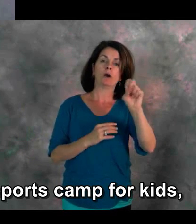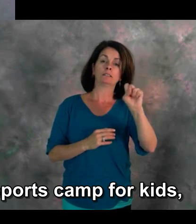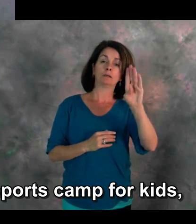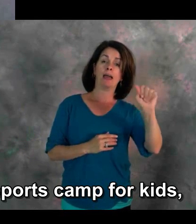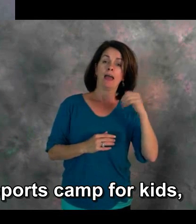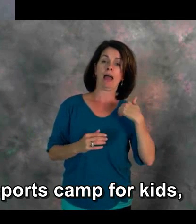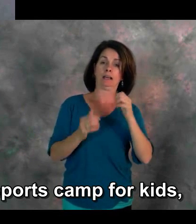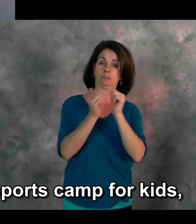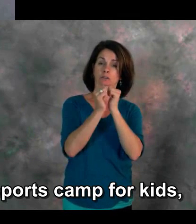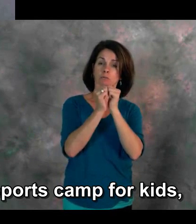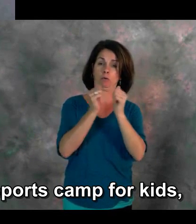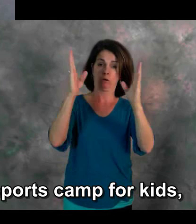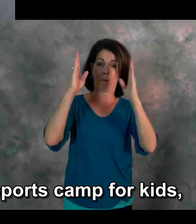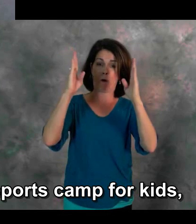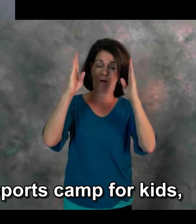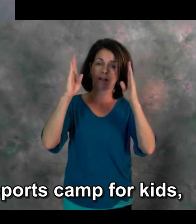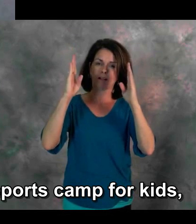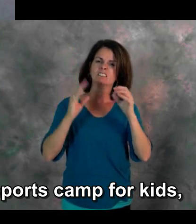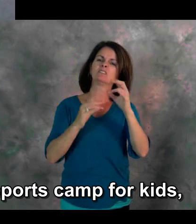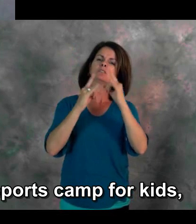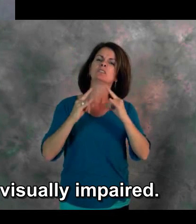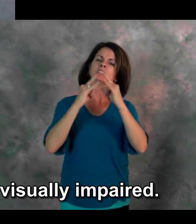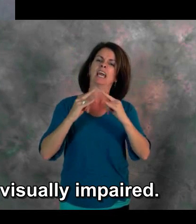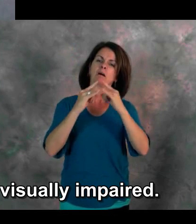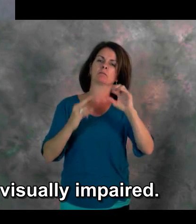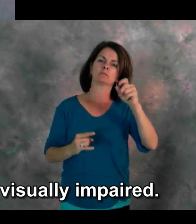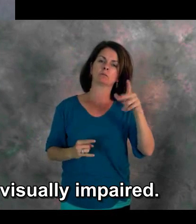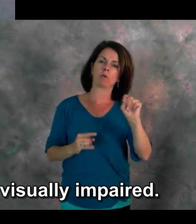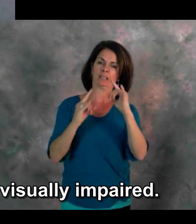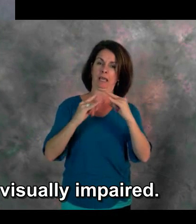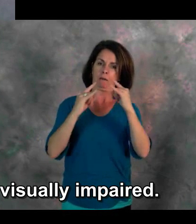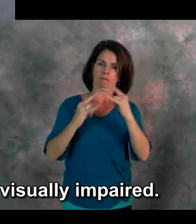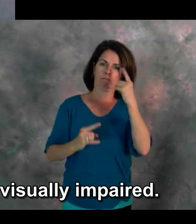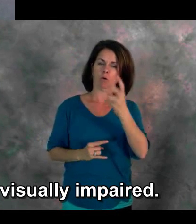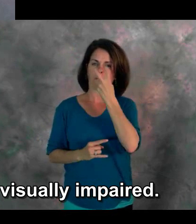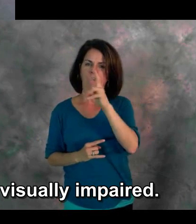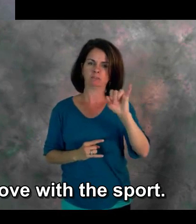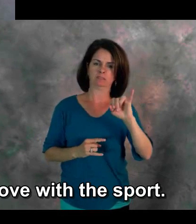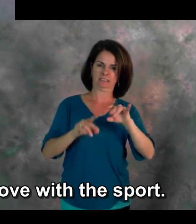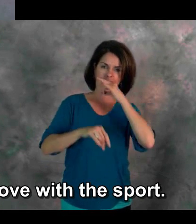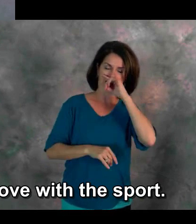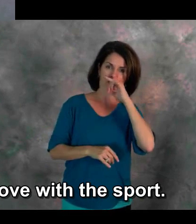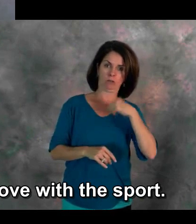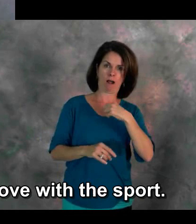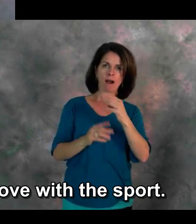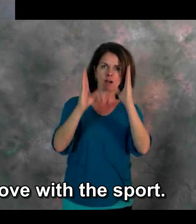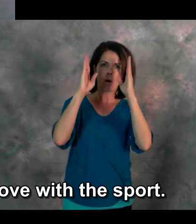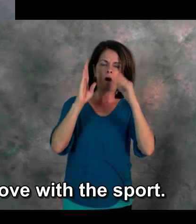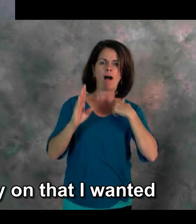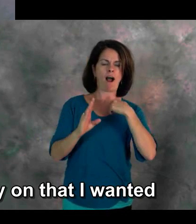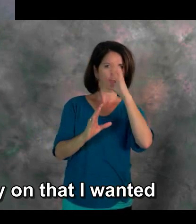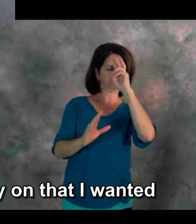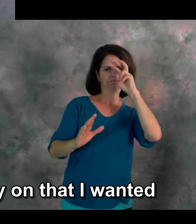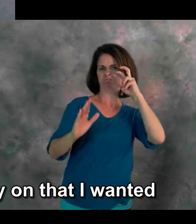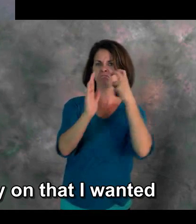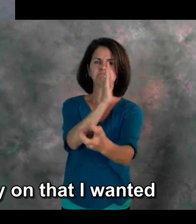at USABA sports camp for kids who are blind and visually impaired. And I immediately fell in love with the sport,